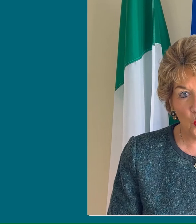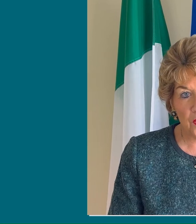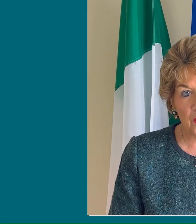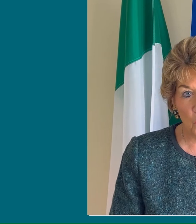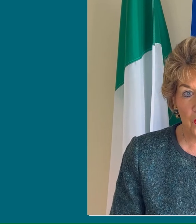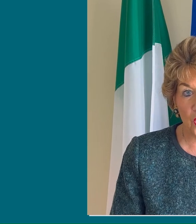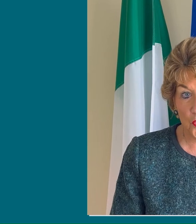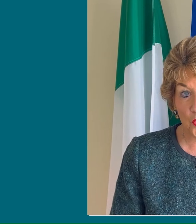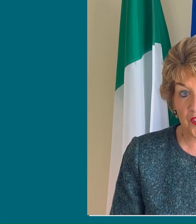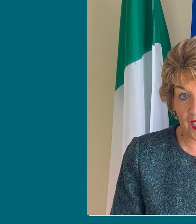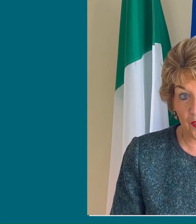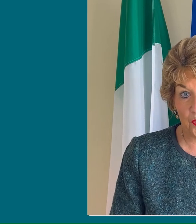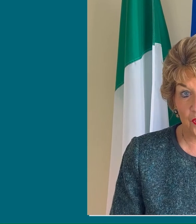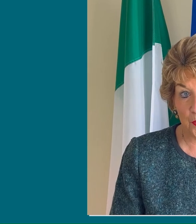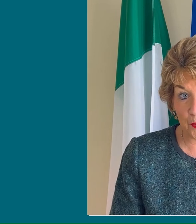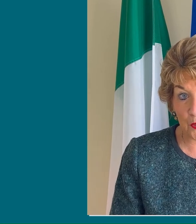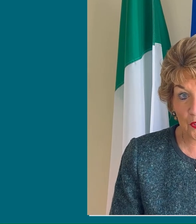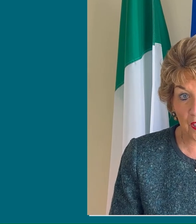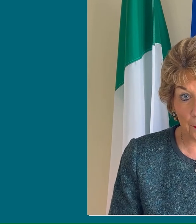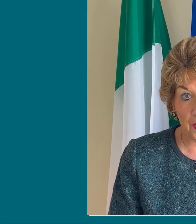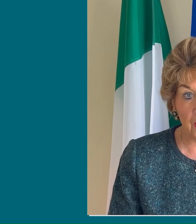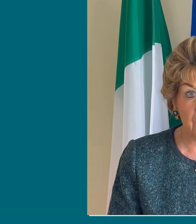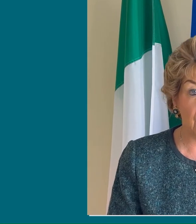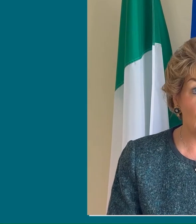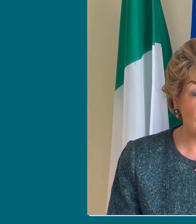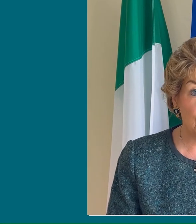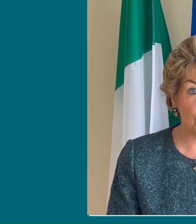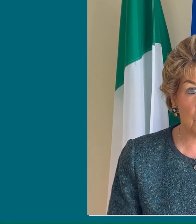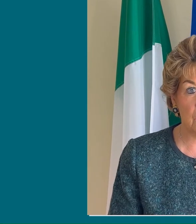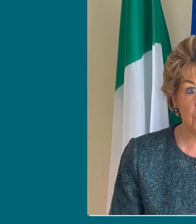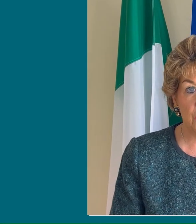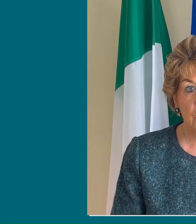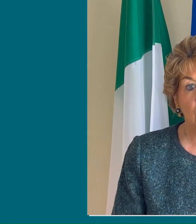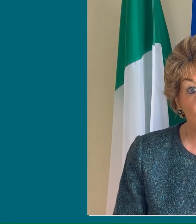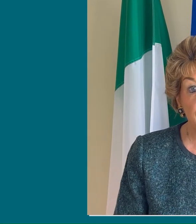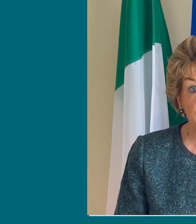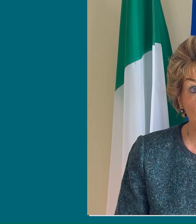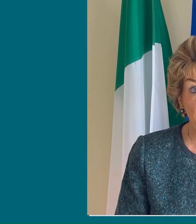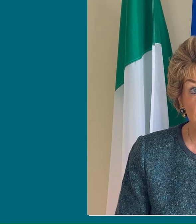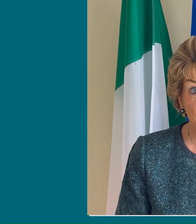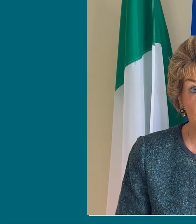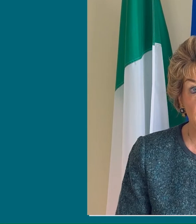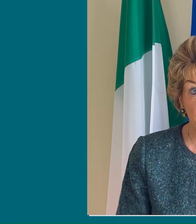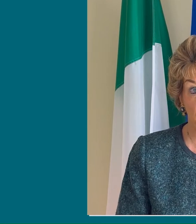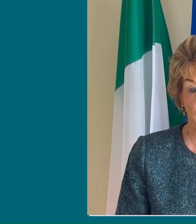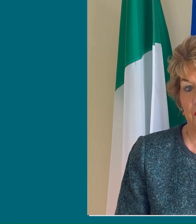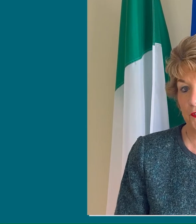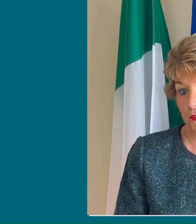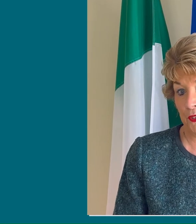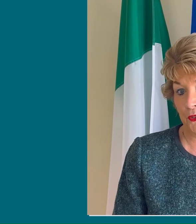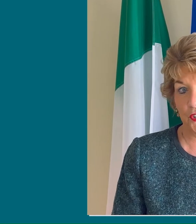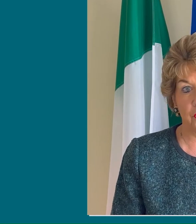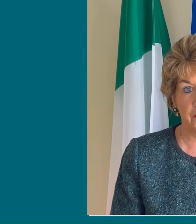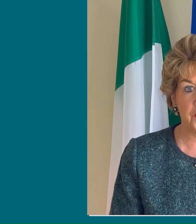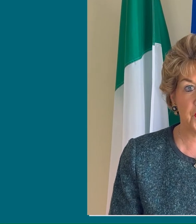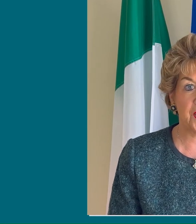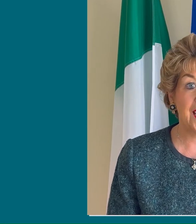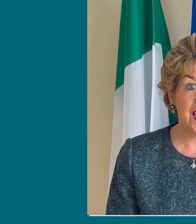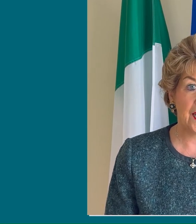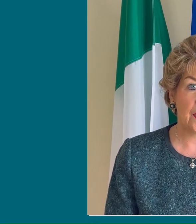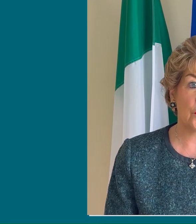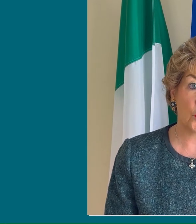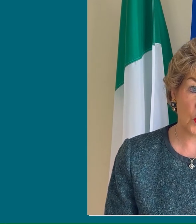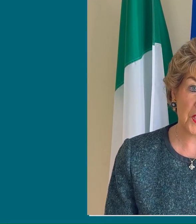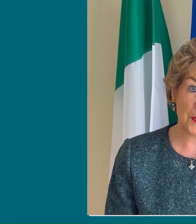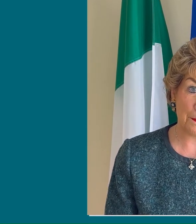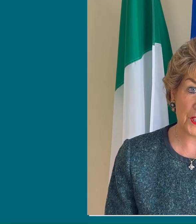The more than 100,000 Maynooth alumni around the world are also passionate advocates for Maynooth University